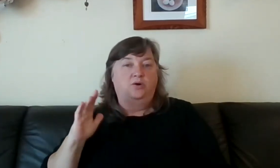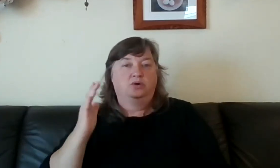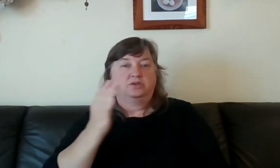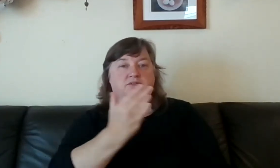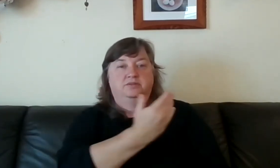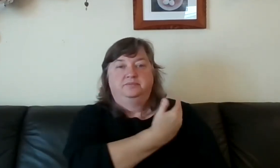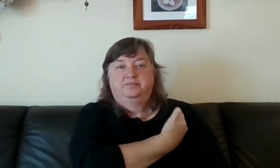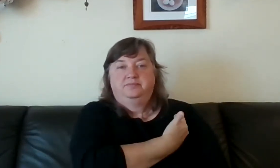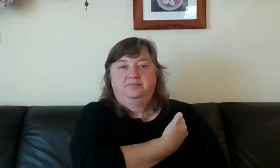Ours.